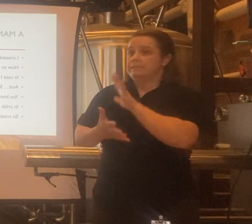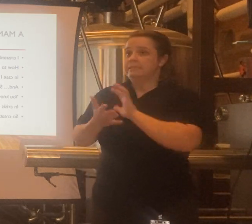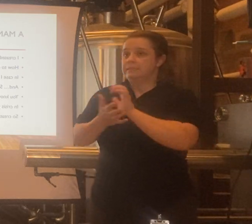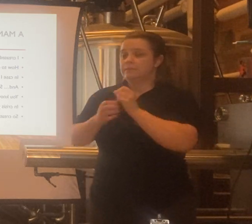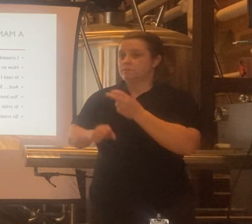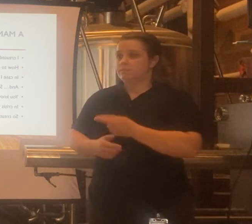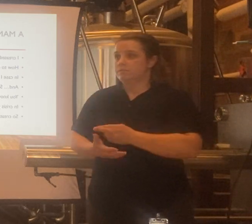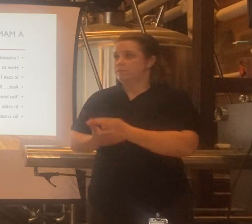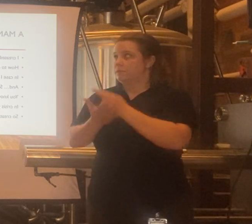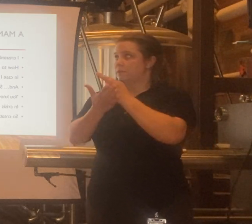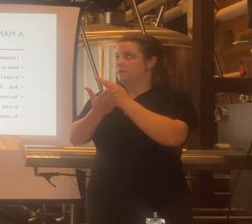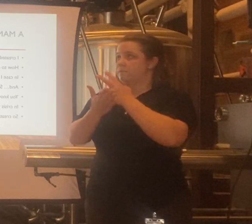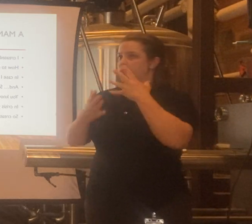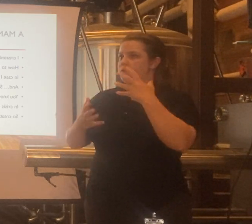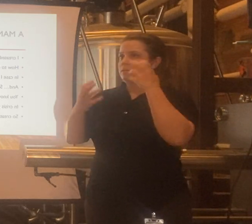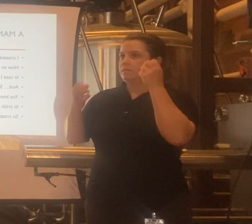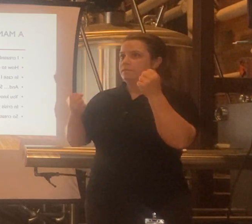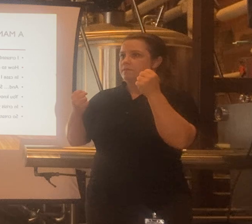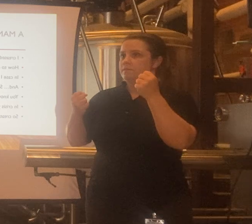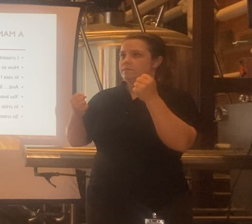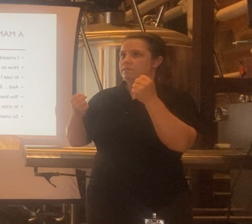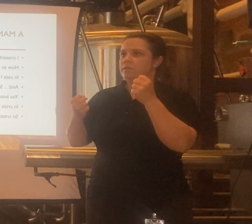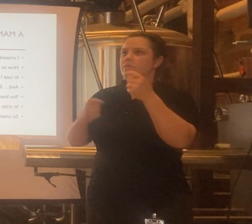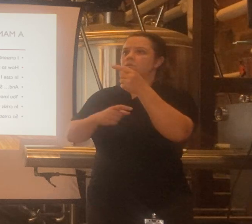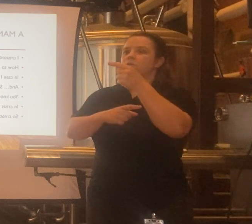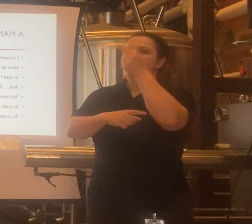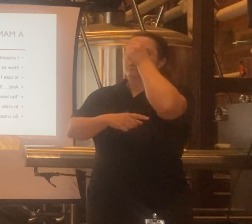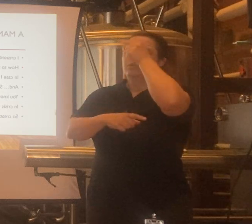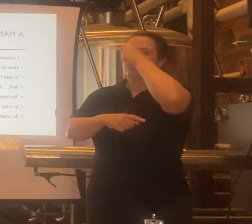to. Anybody experience the Google outage on Thursday?